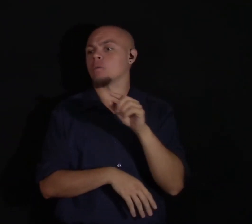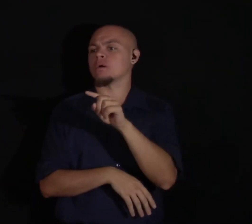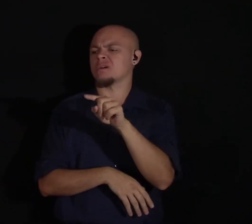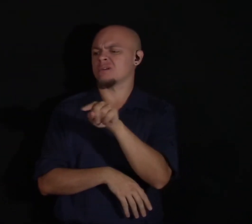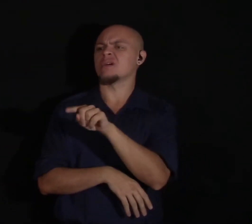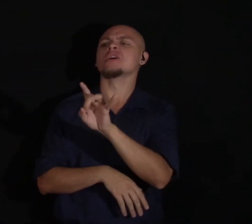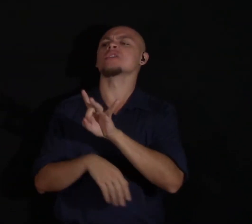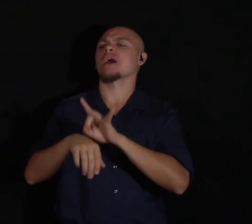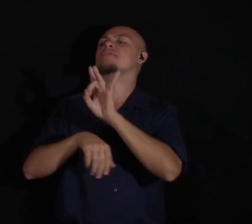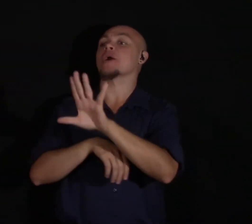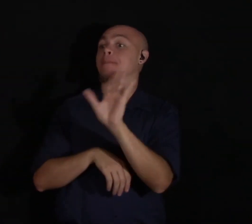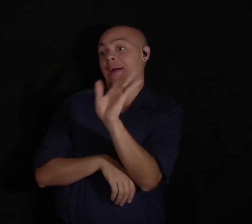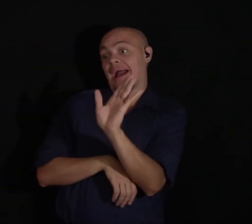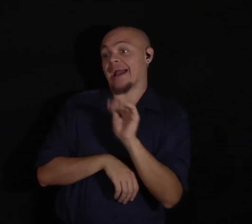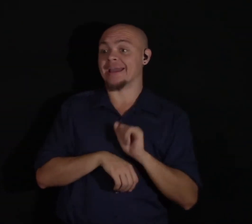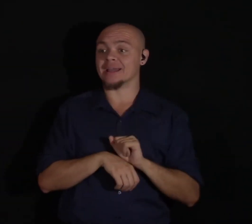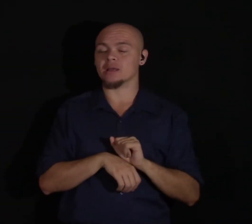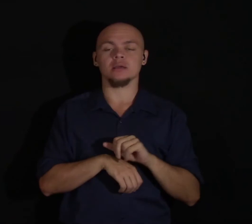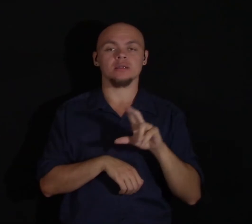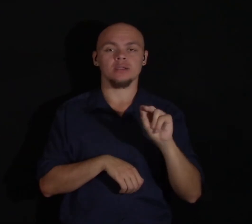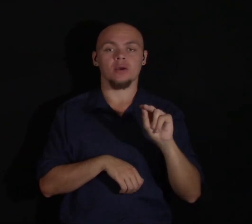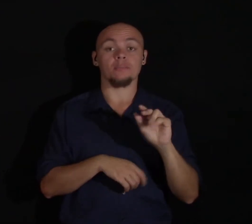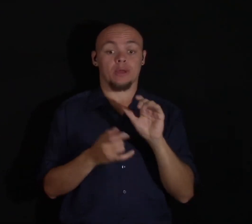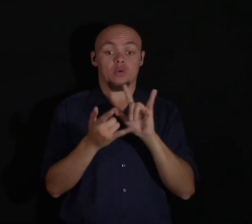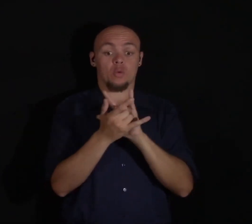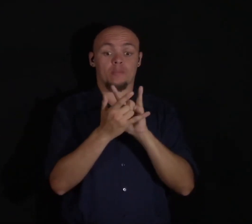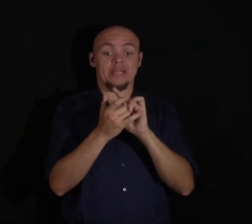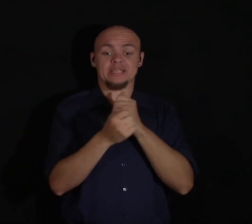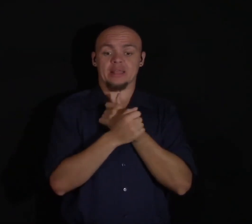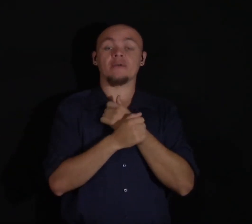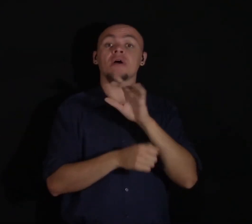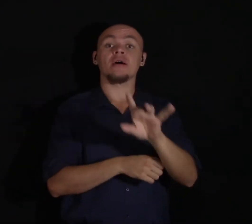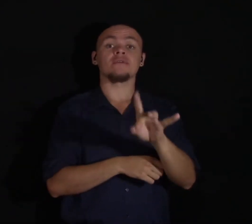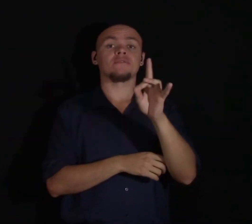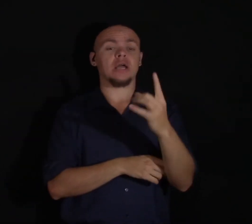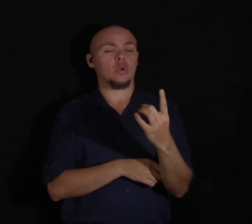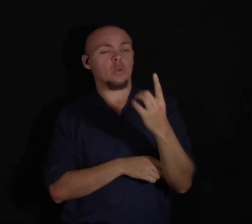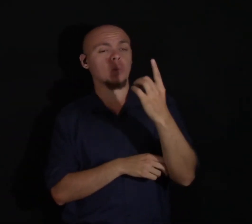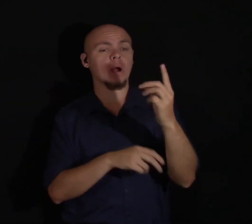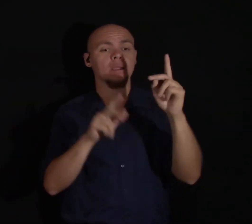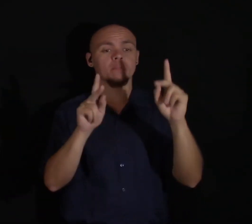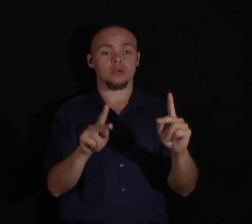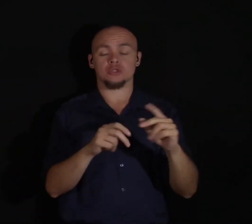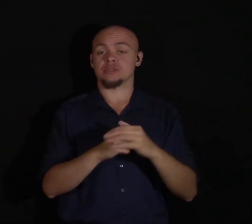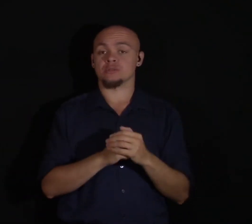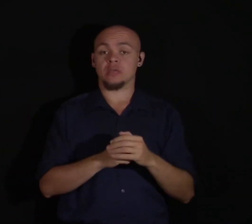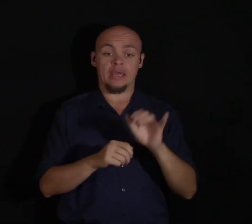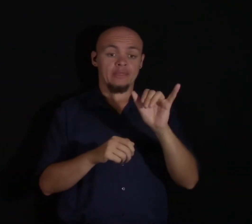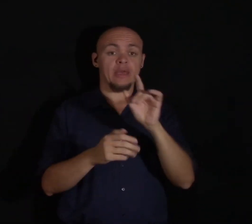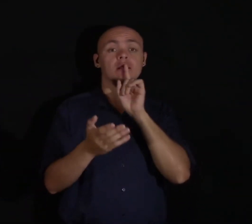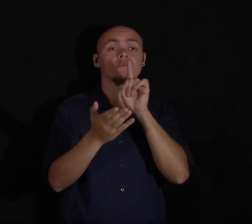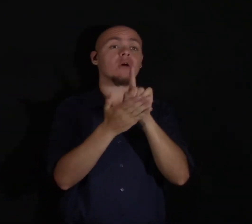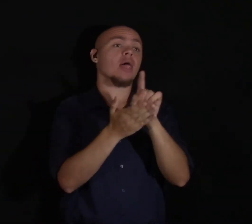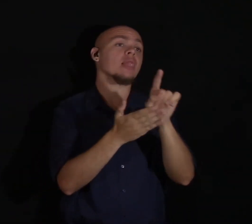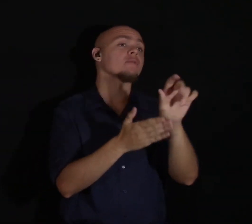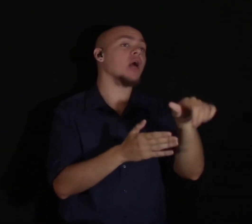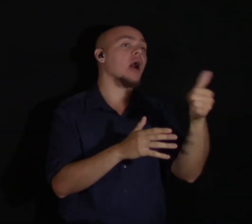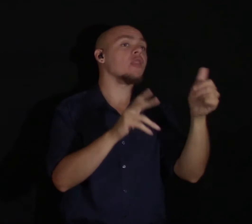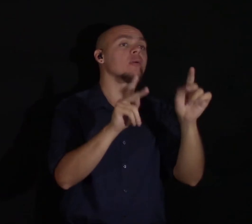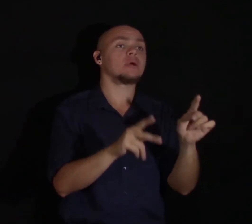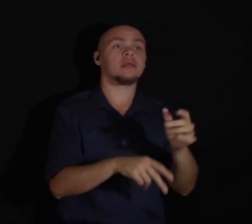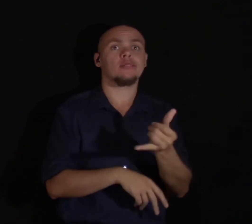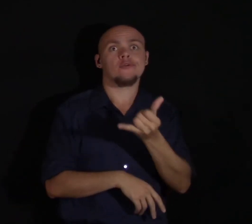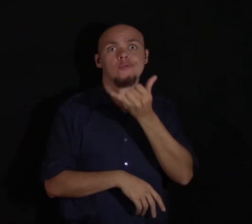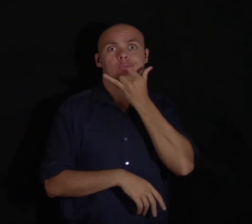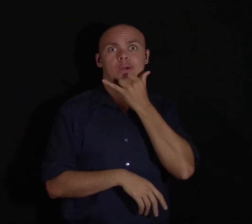Bye." But romantic love, you're supposed to find your one person, and if you fall in love or in lust with anybody else, something must be